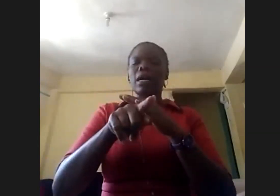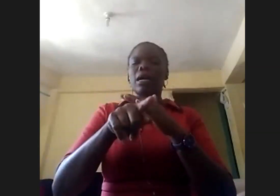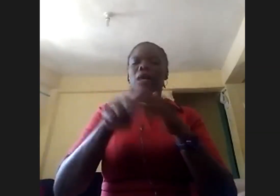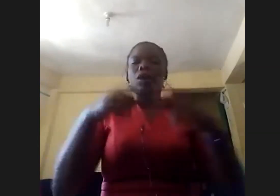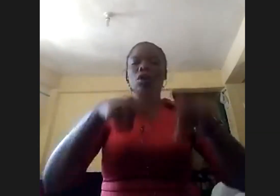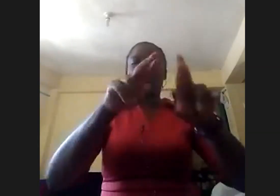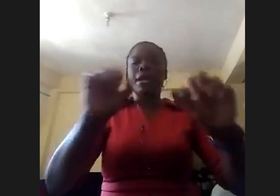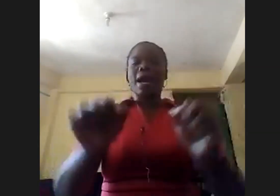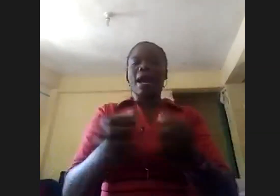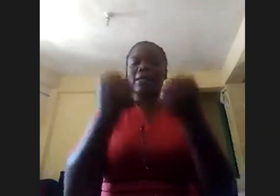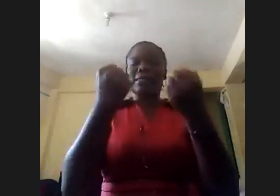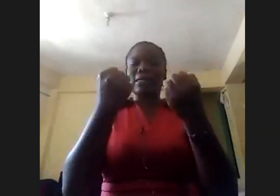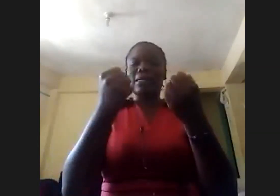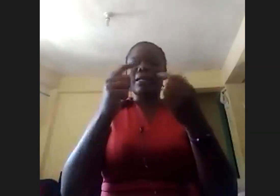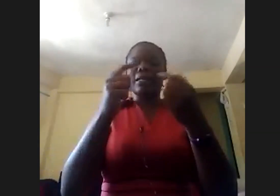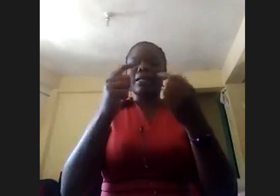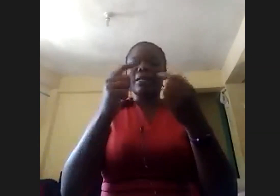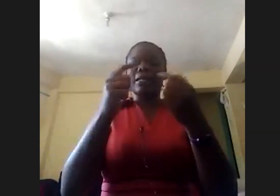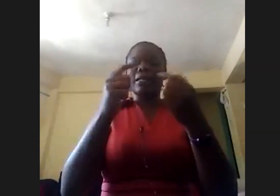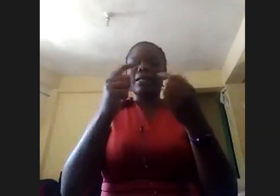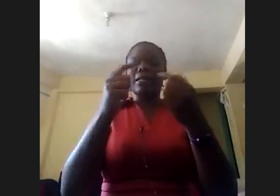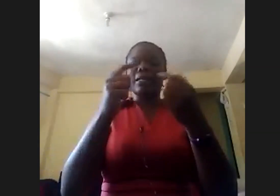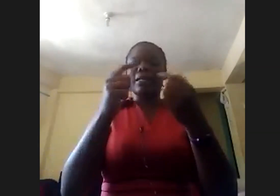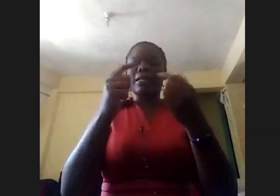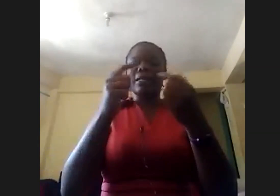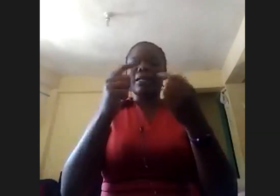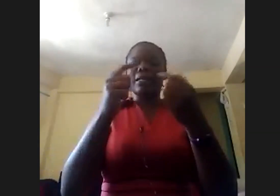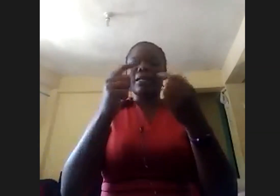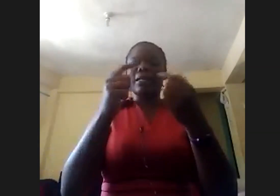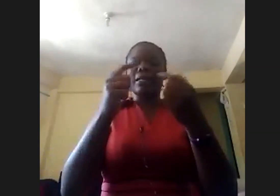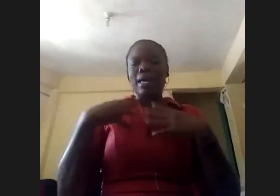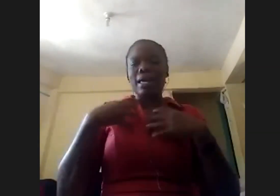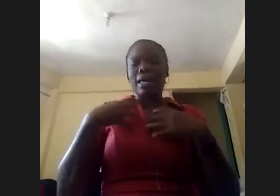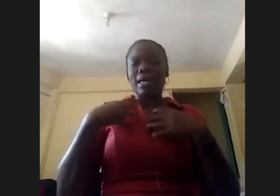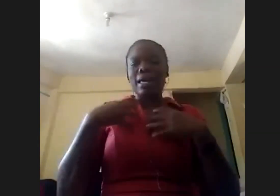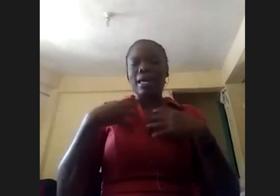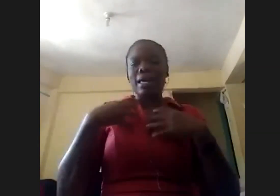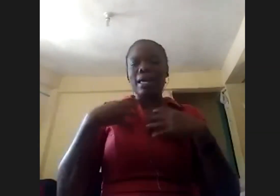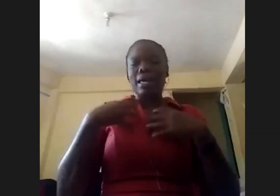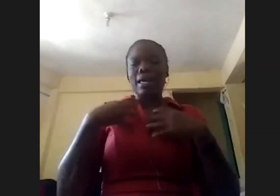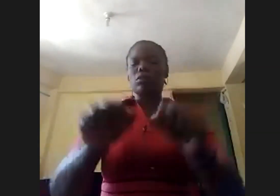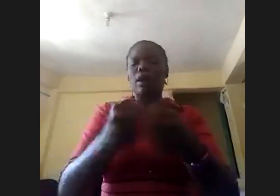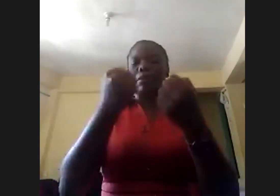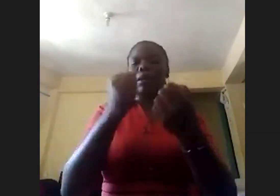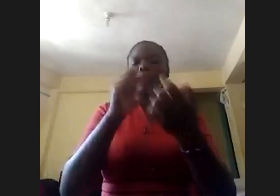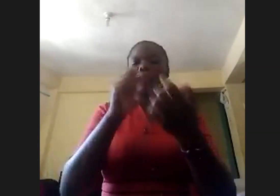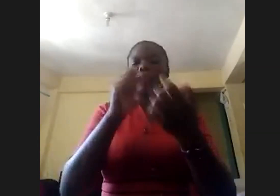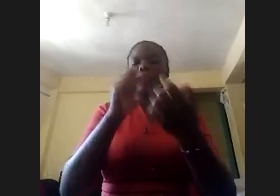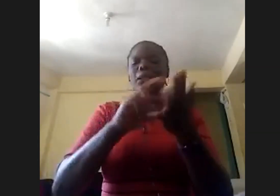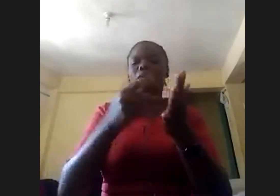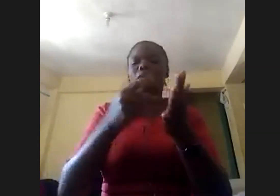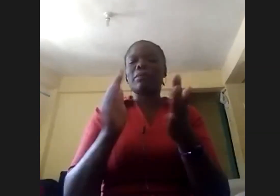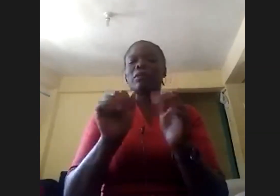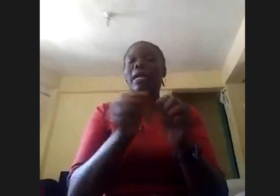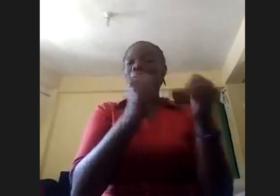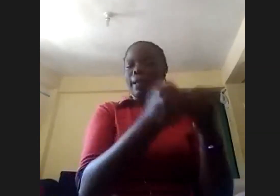wound somewhere. You see, Mhm. for you to occur, there are Mhm. some things that need to be in place. For